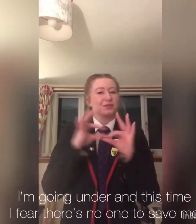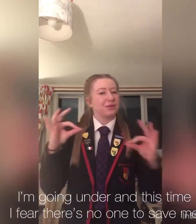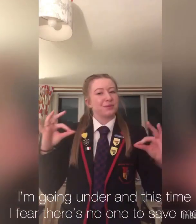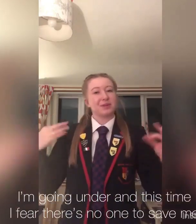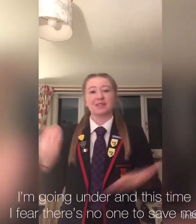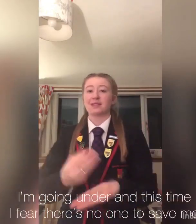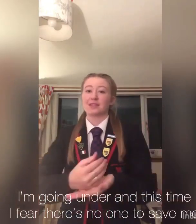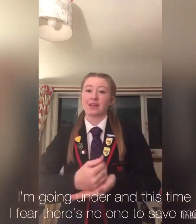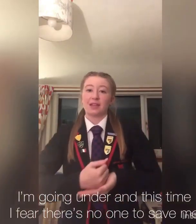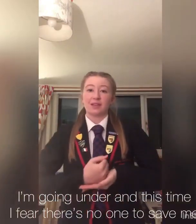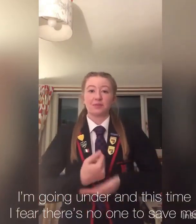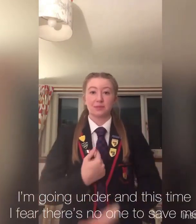there's no one to save me.